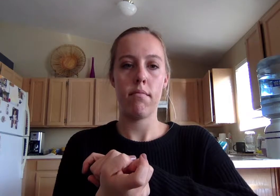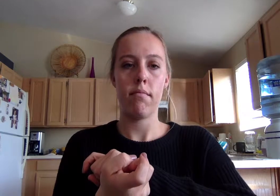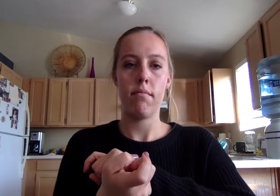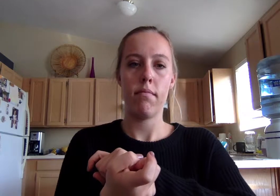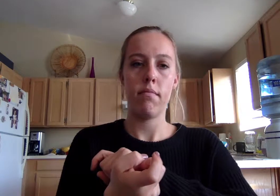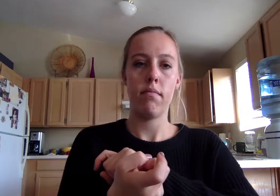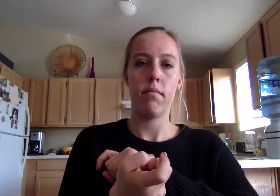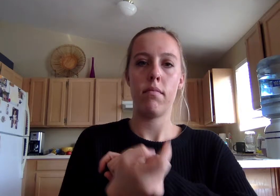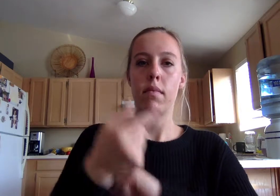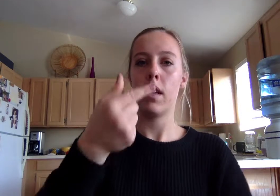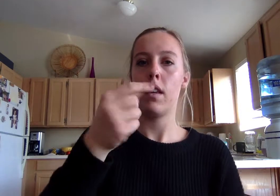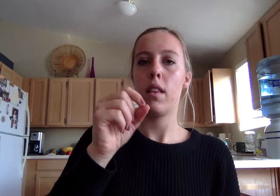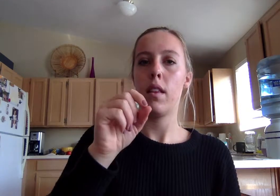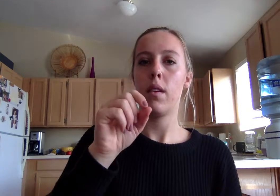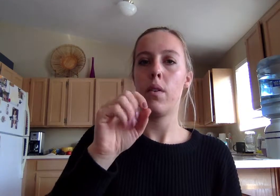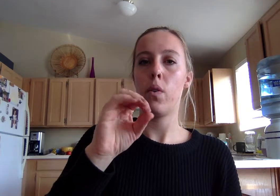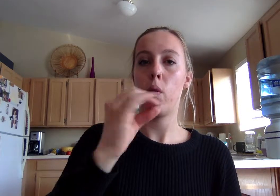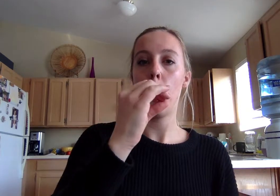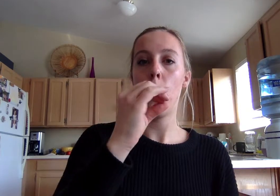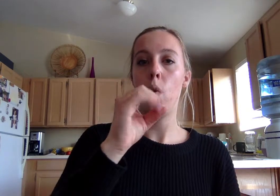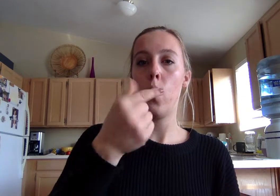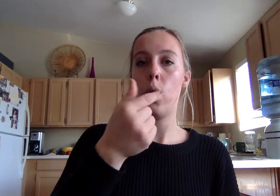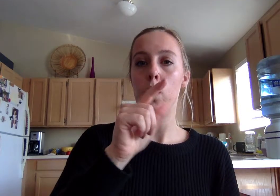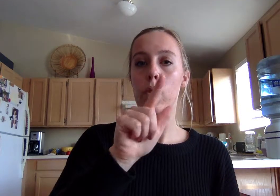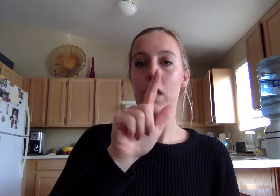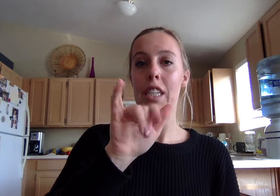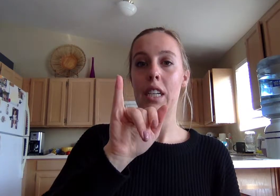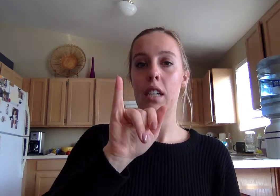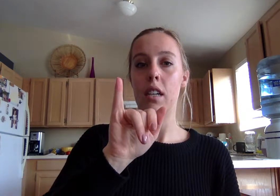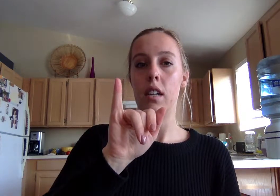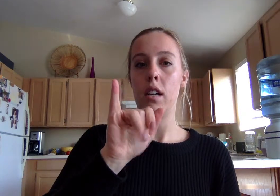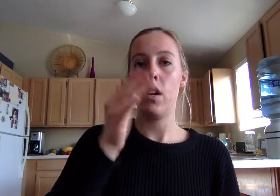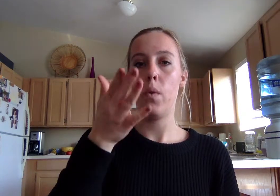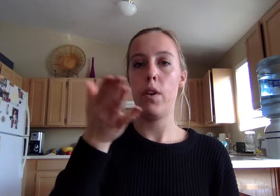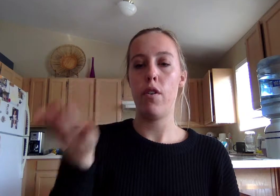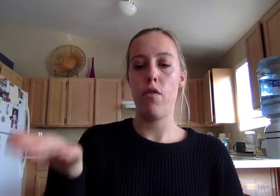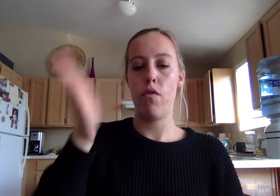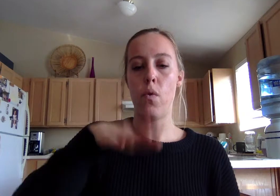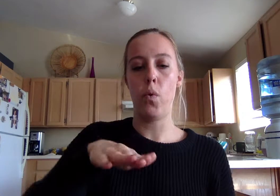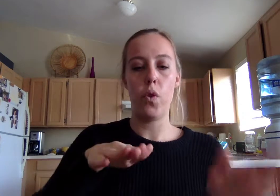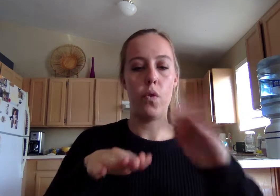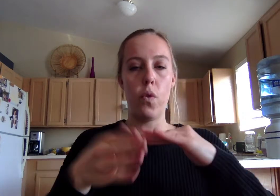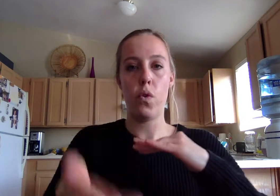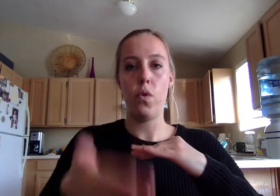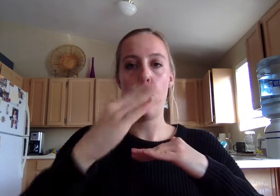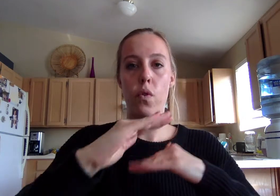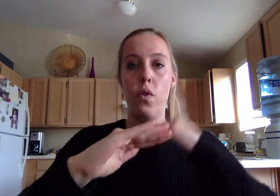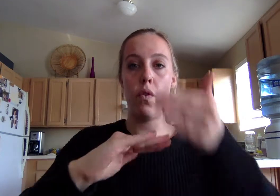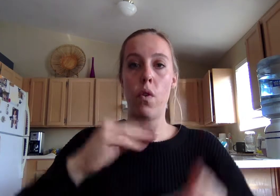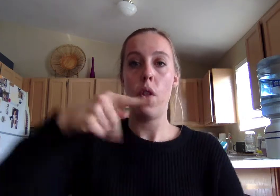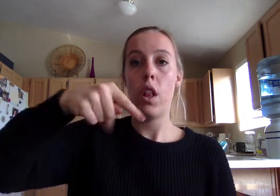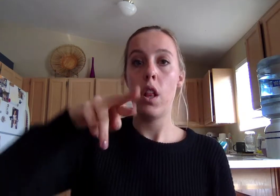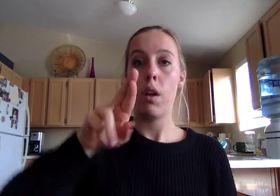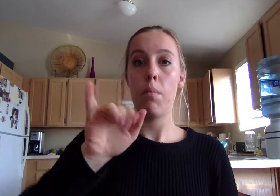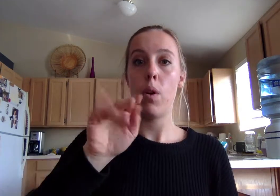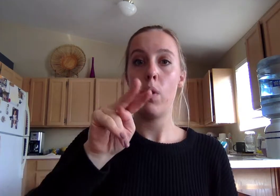The Golgi body does this by folding the proteins into usable shapes, or adding other materials onto them, such